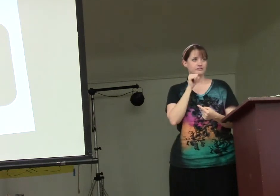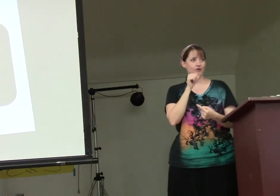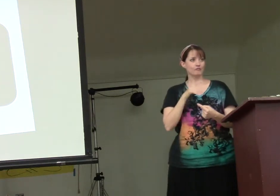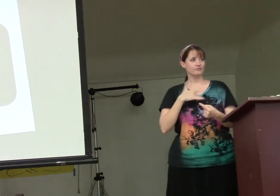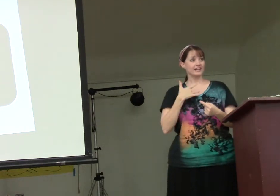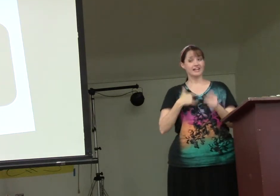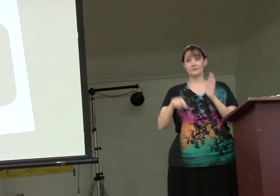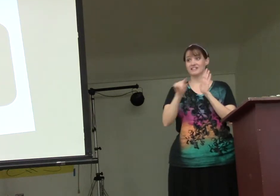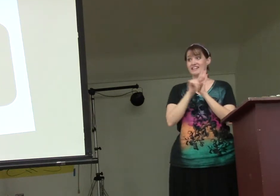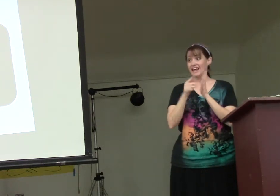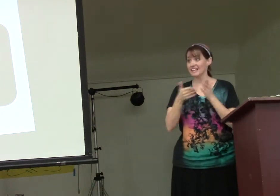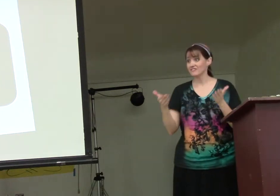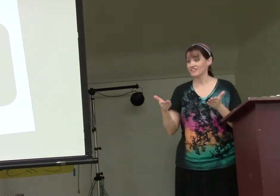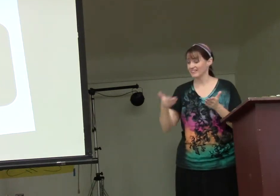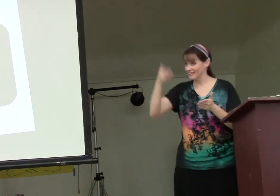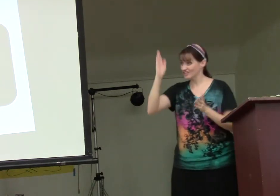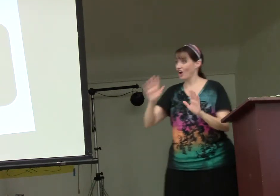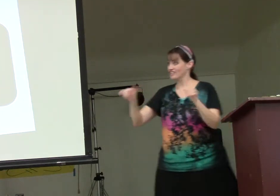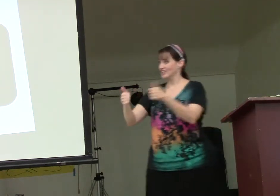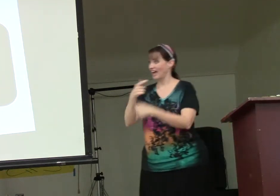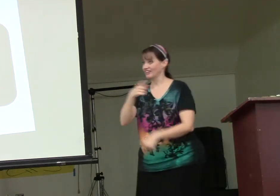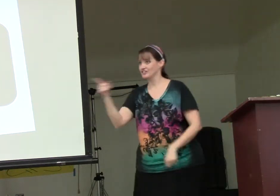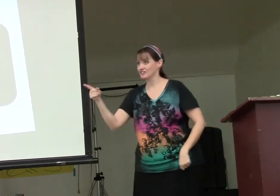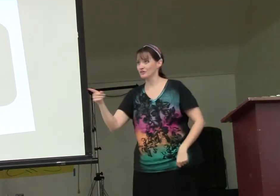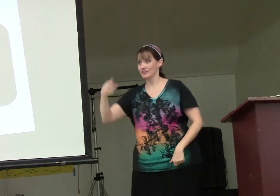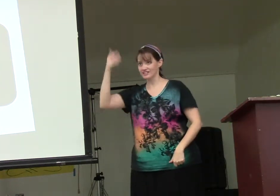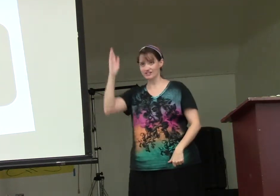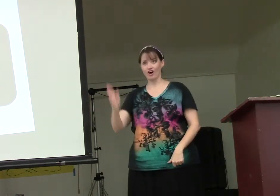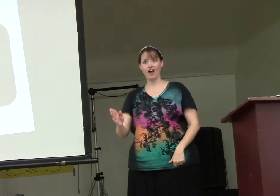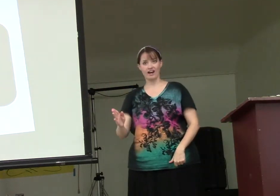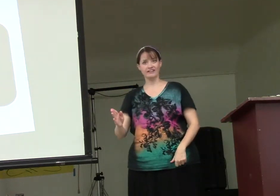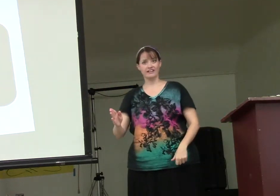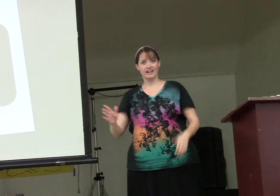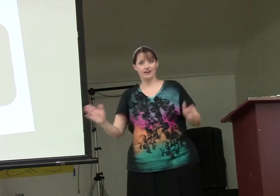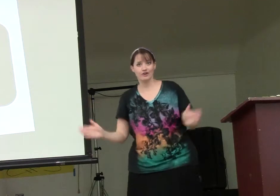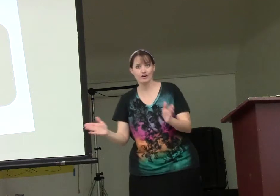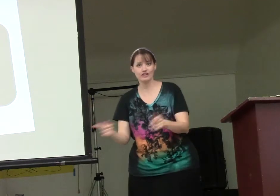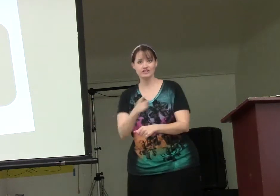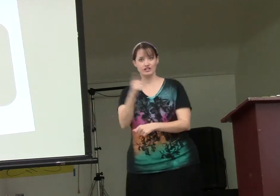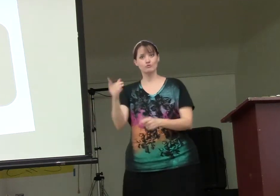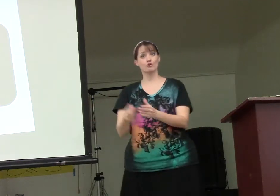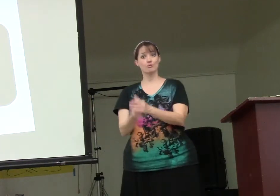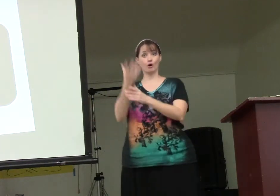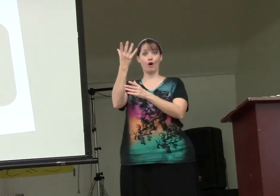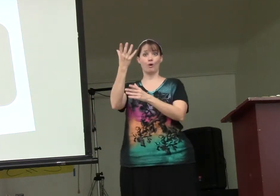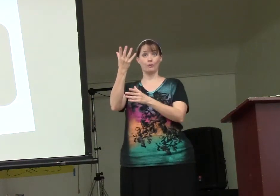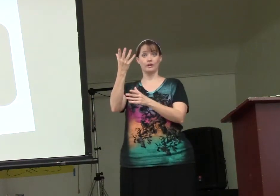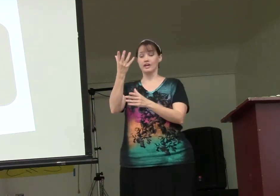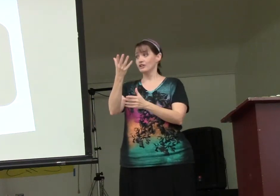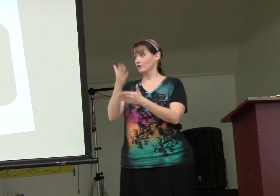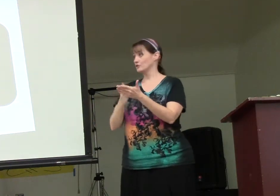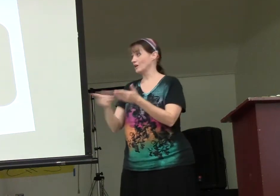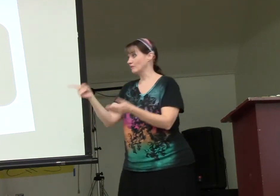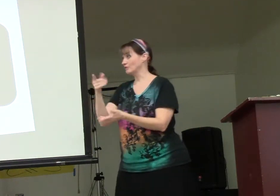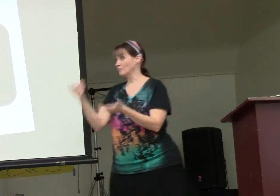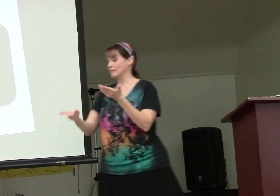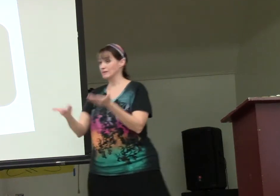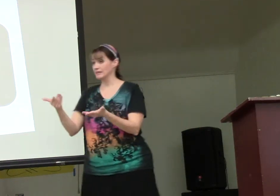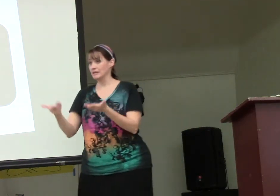don't feel like it was a negative thing. That's God challenging you. That's God encouraging you to grow. You know, some of you